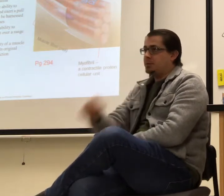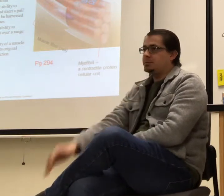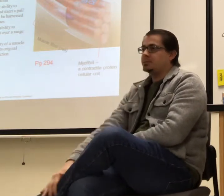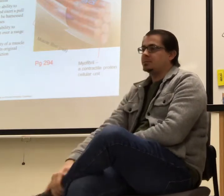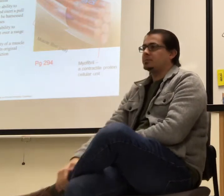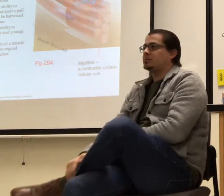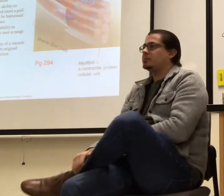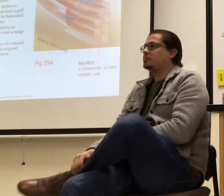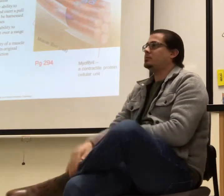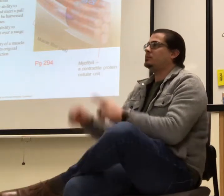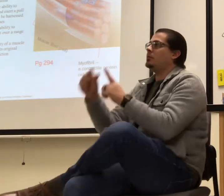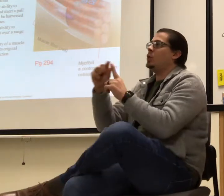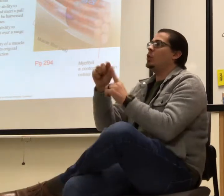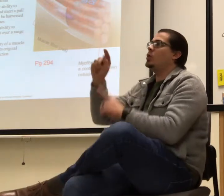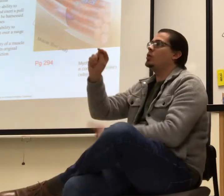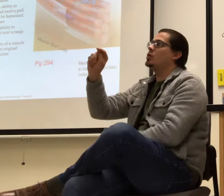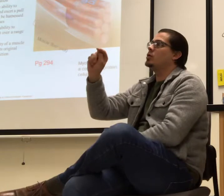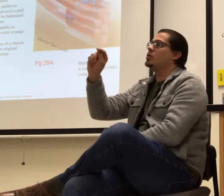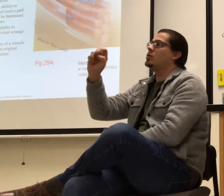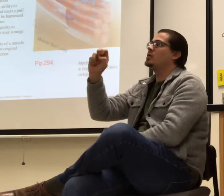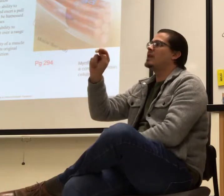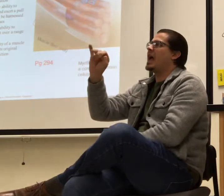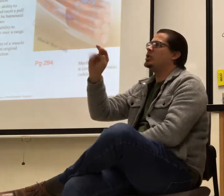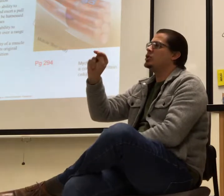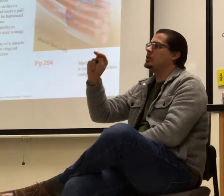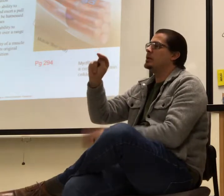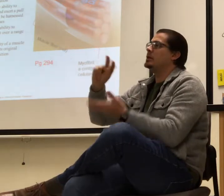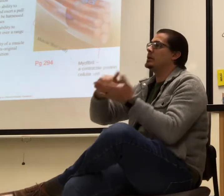So the word tension means a pulling